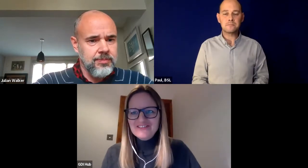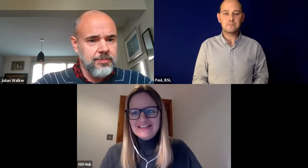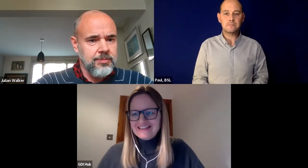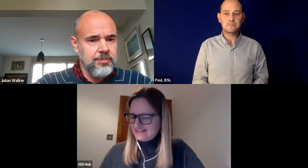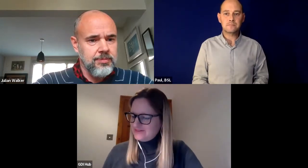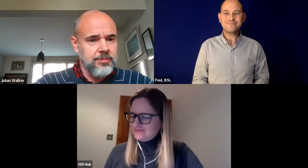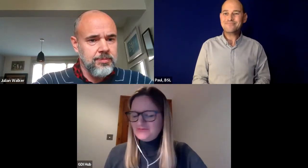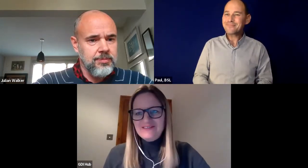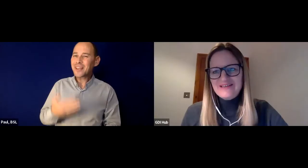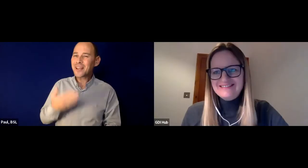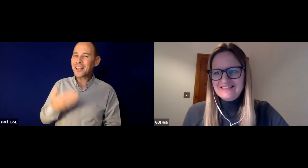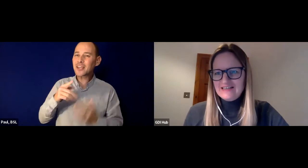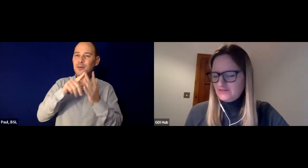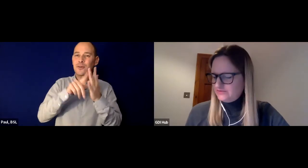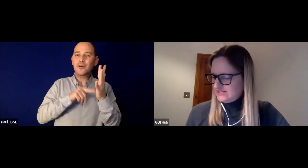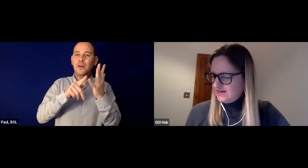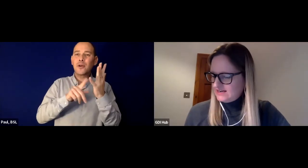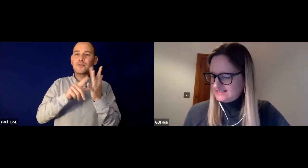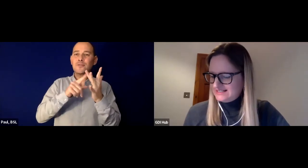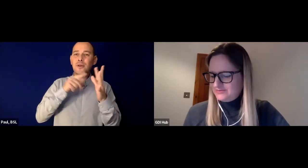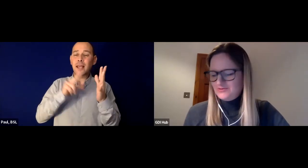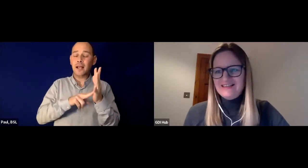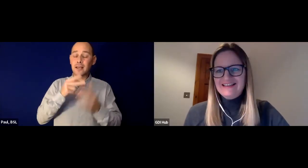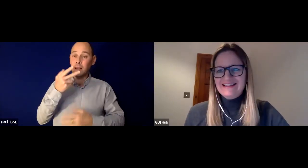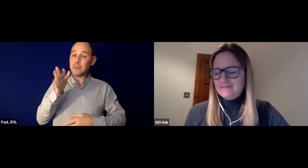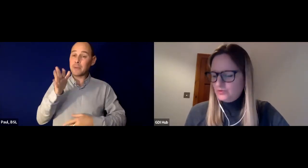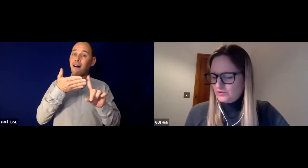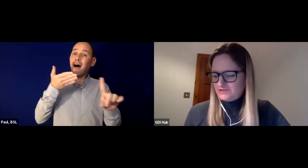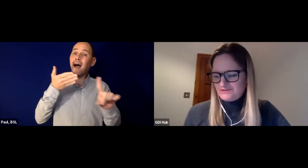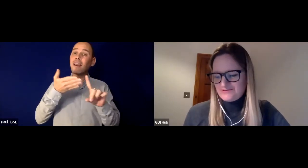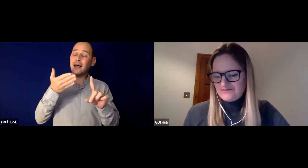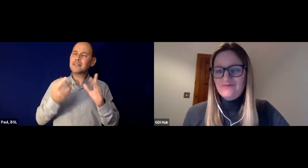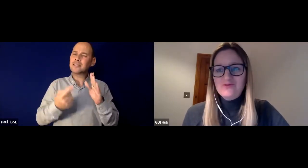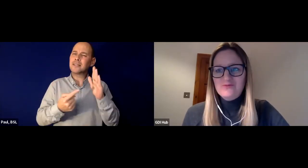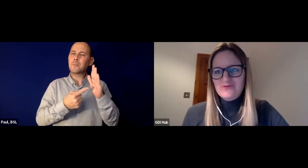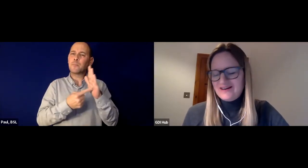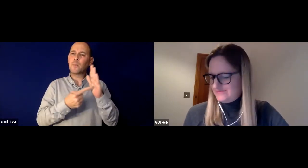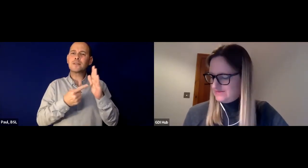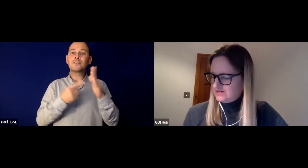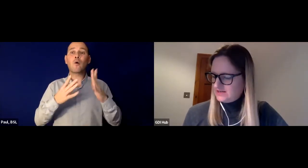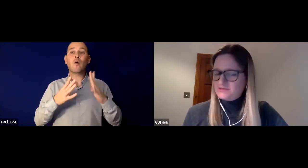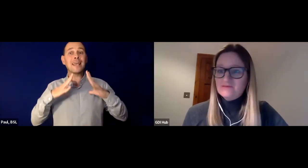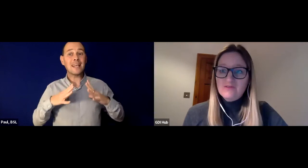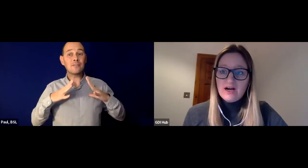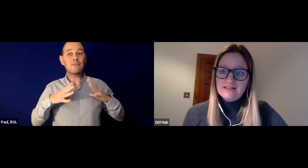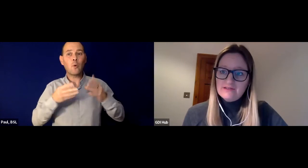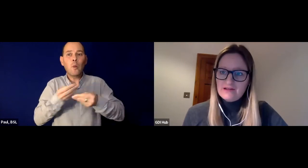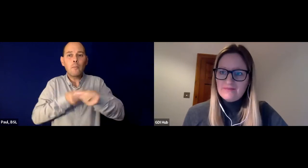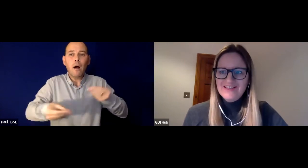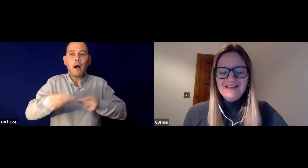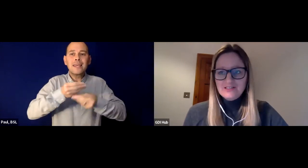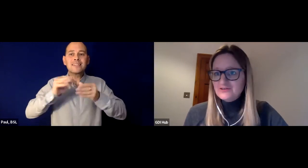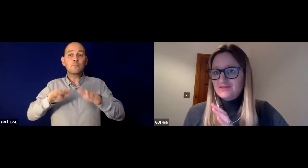Thank you, Julian. And I think what's really fascinating there, I think you've really highlighted what the importance of informal markets and